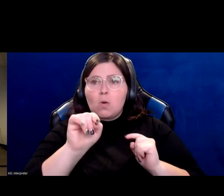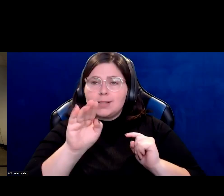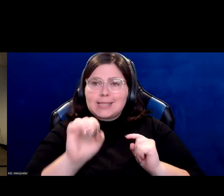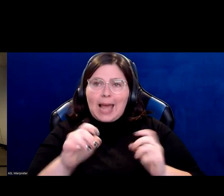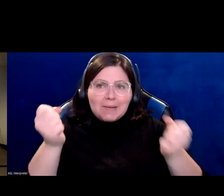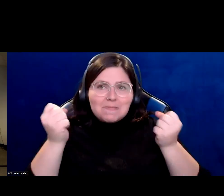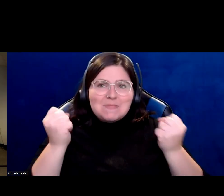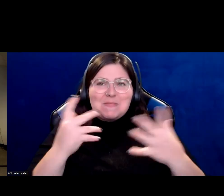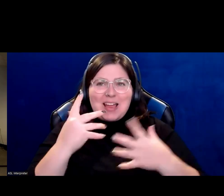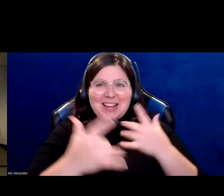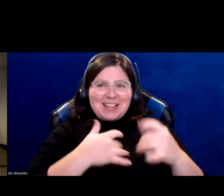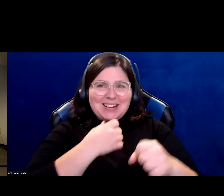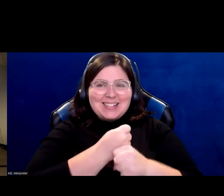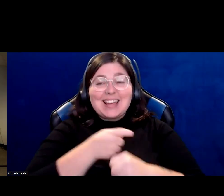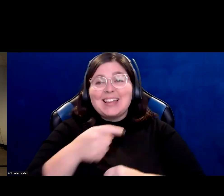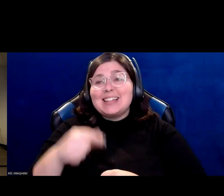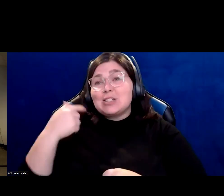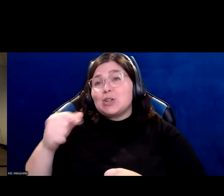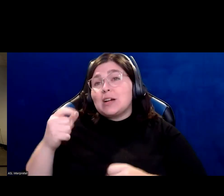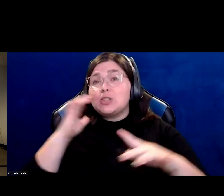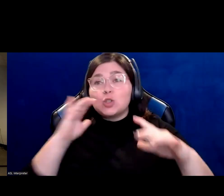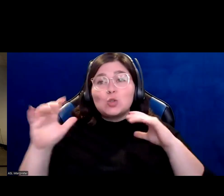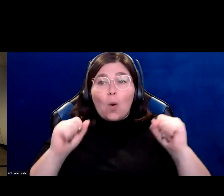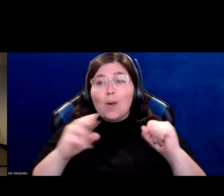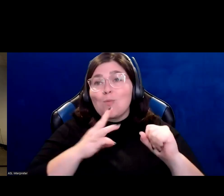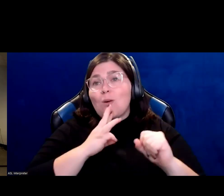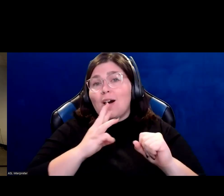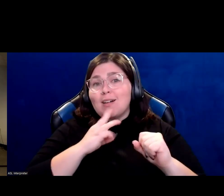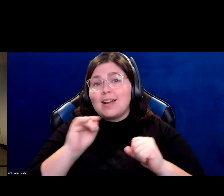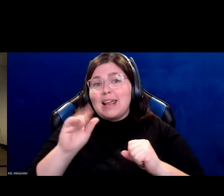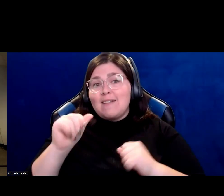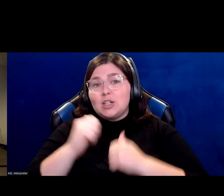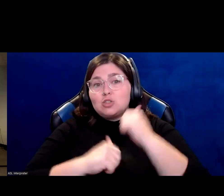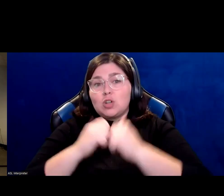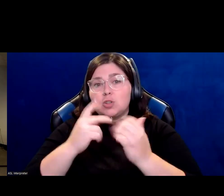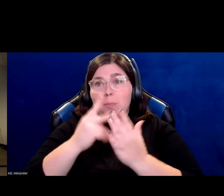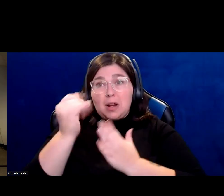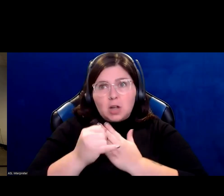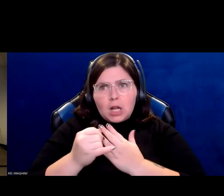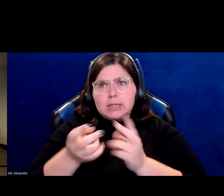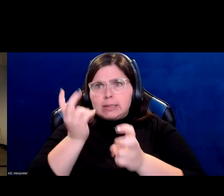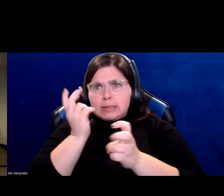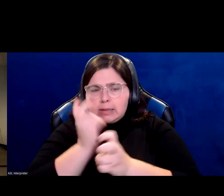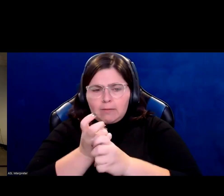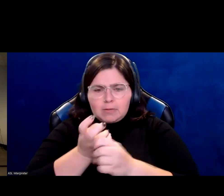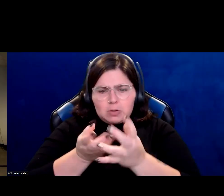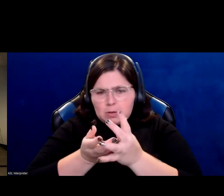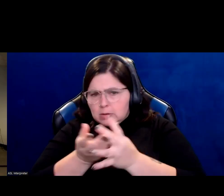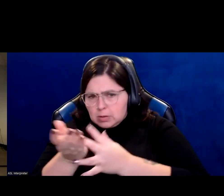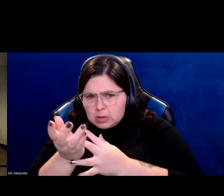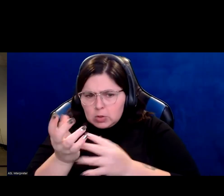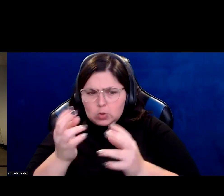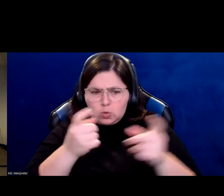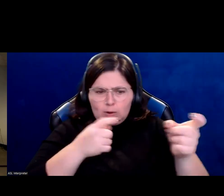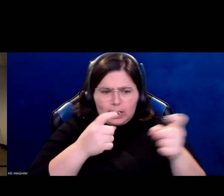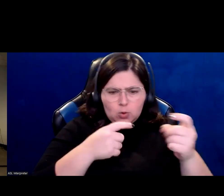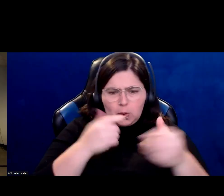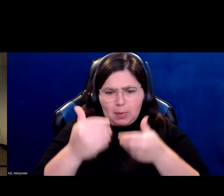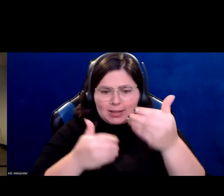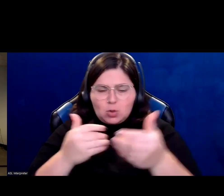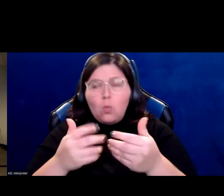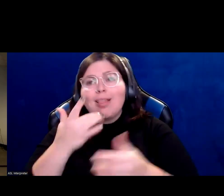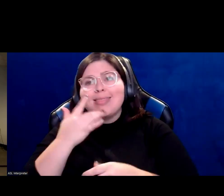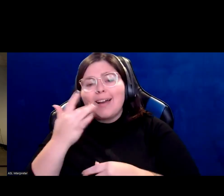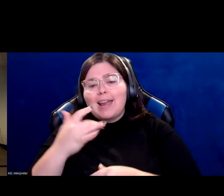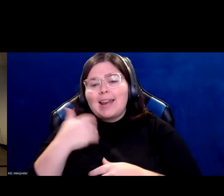years. These green stormwater infrastructure projects are quite challenging to navigate through the regulatory process. We're very lucky to have